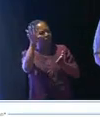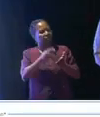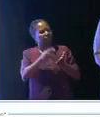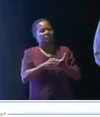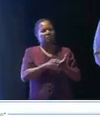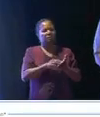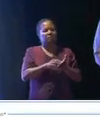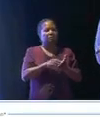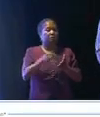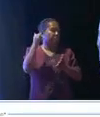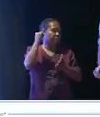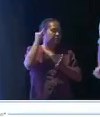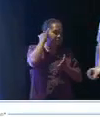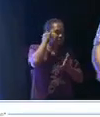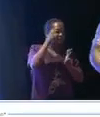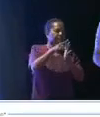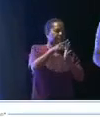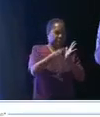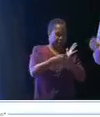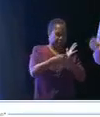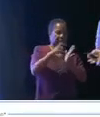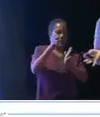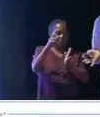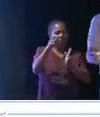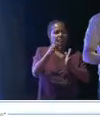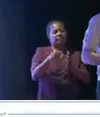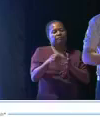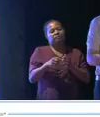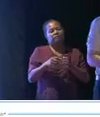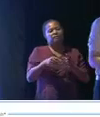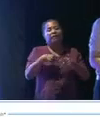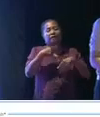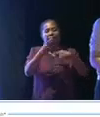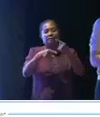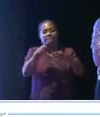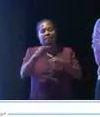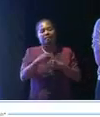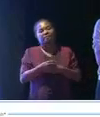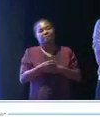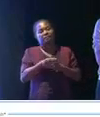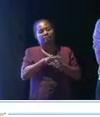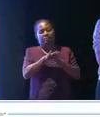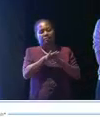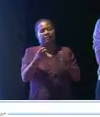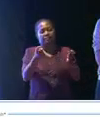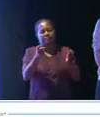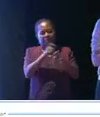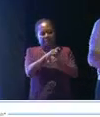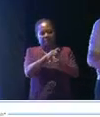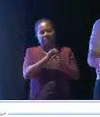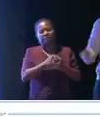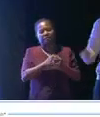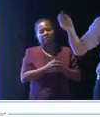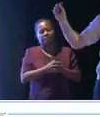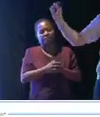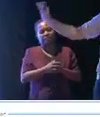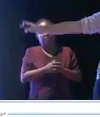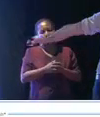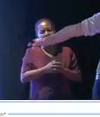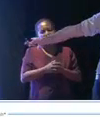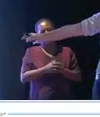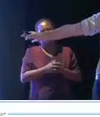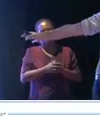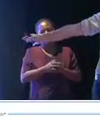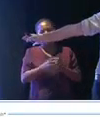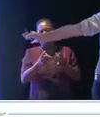getting in contact with the IRC. Okay, if you've lost it or for whatever reason, you just need to get in touch with them and find that out. Okay. Now, the